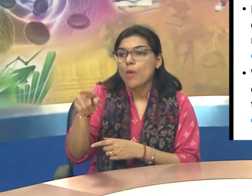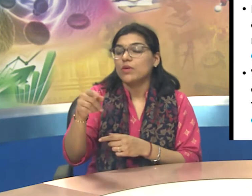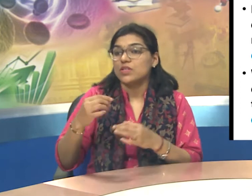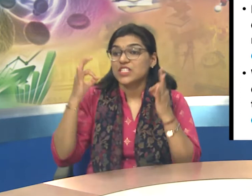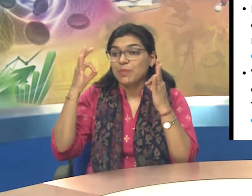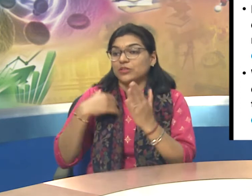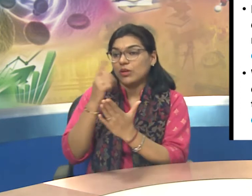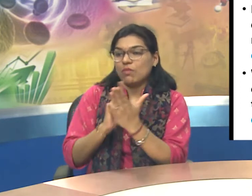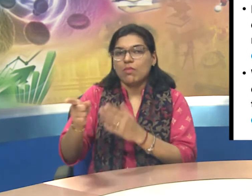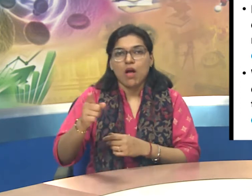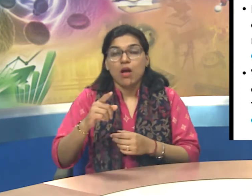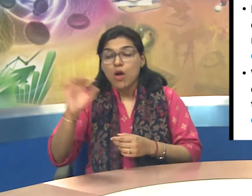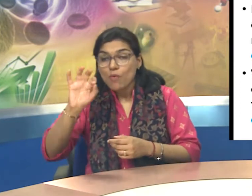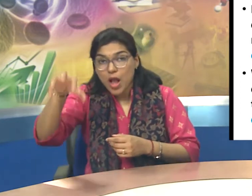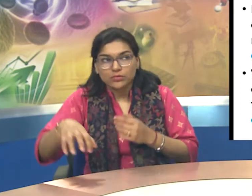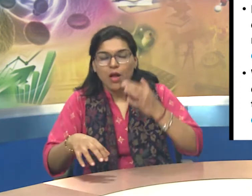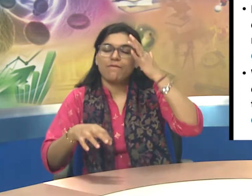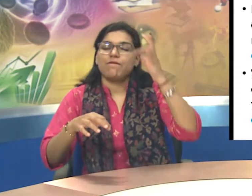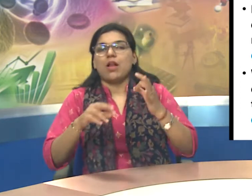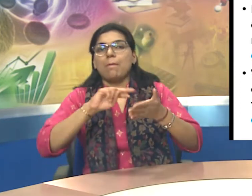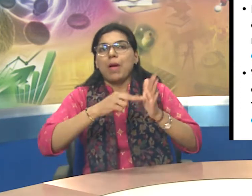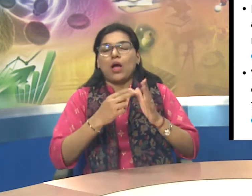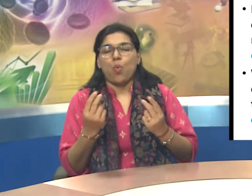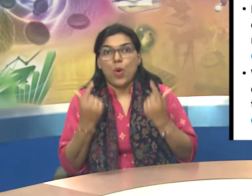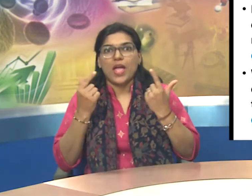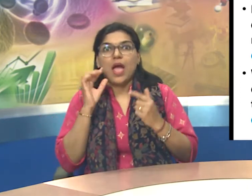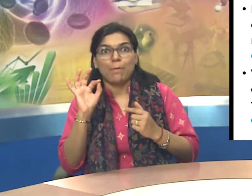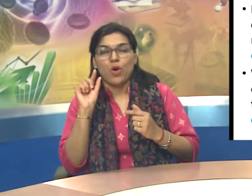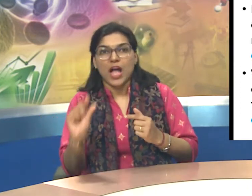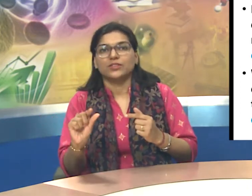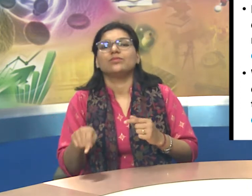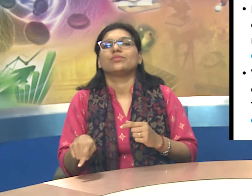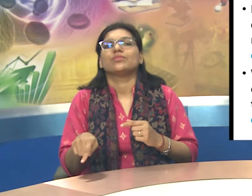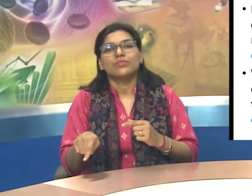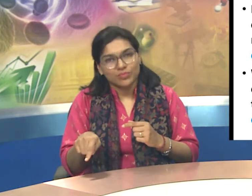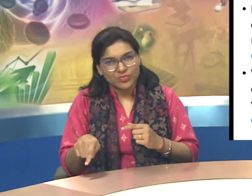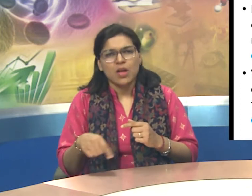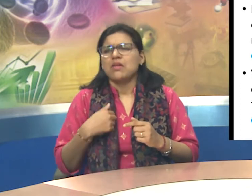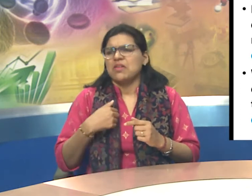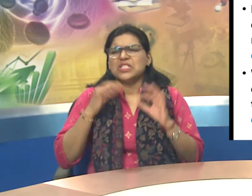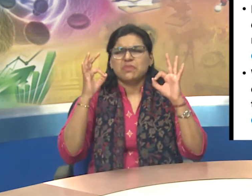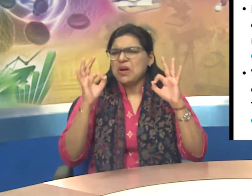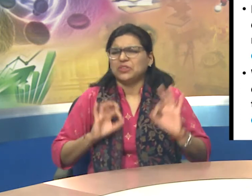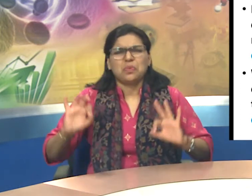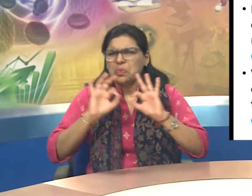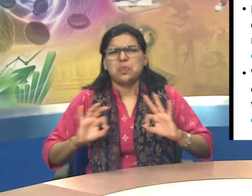They help us to reach to the receiver within the limited time